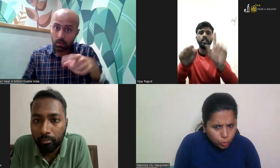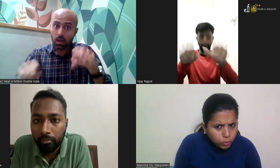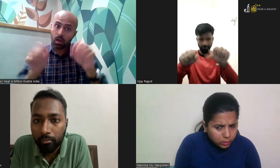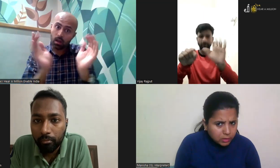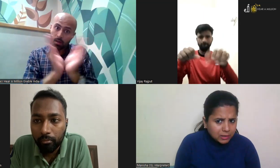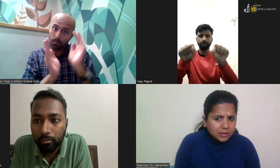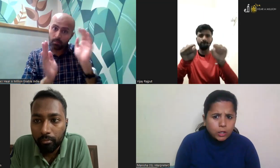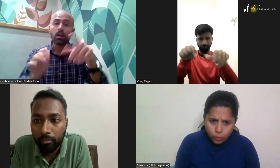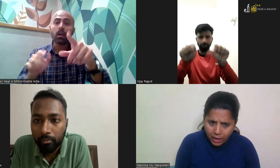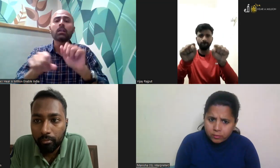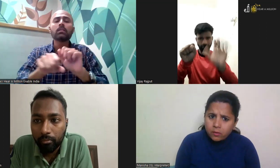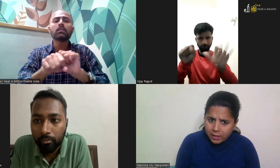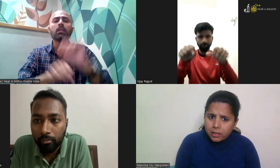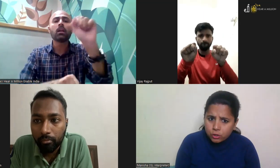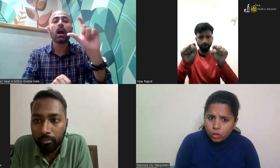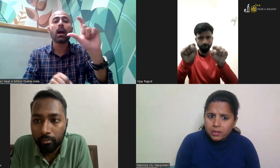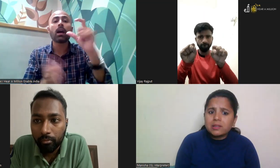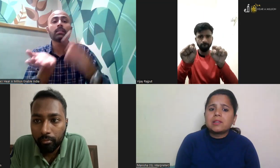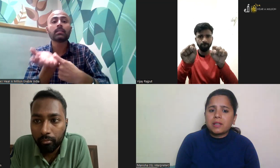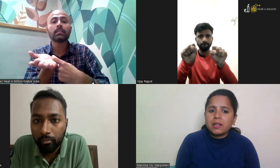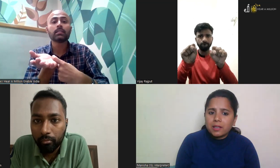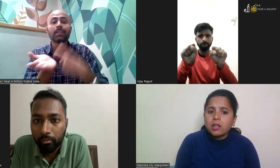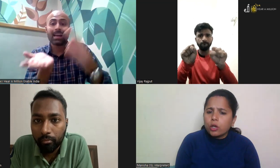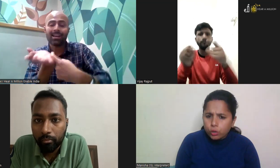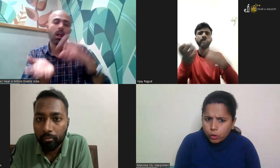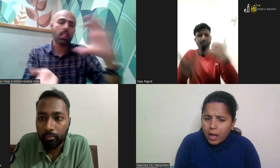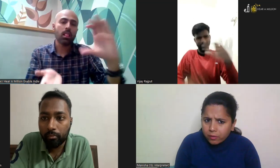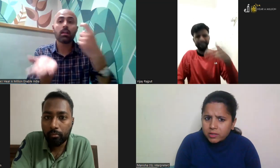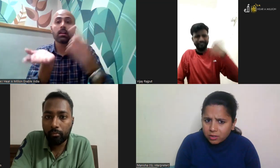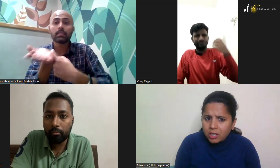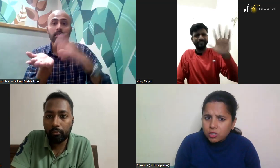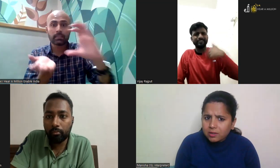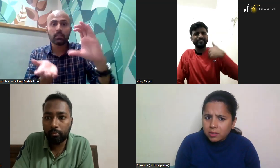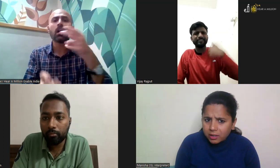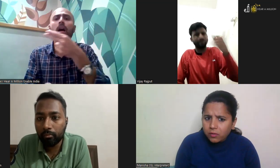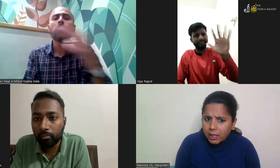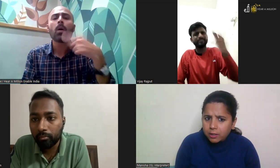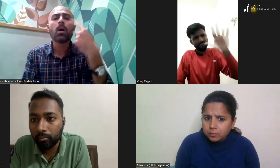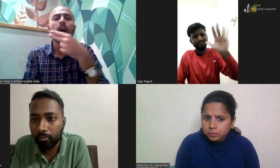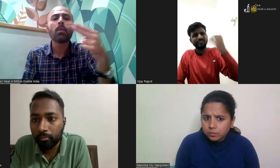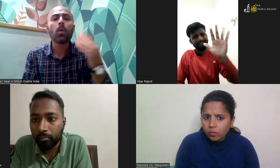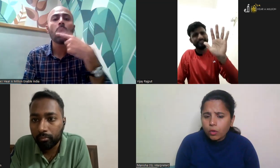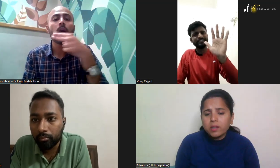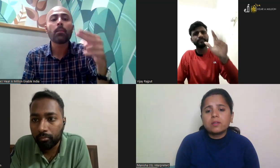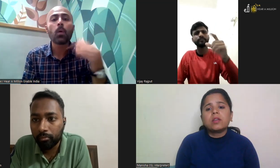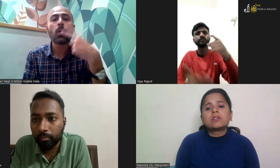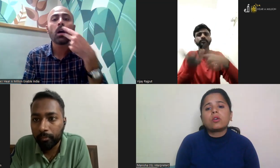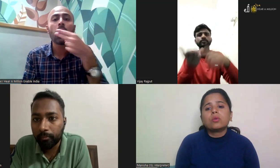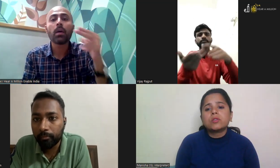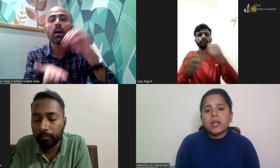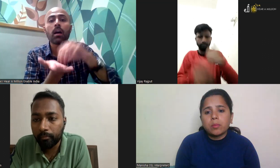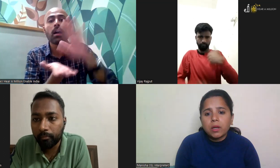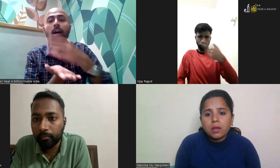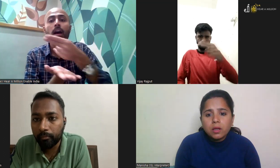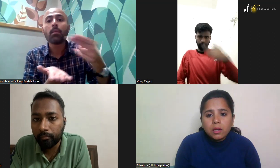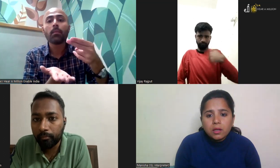So he's asking, you have the vehicle insurance. He's saying yes. Do you have registration certificate? It's on